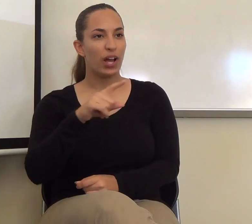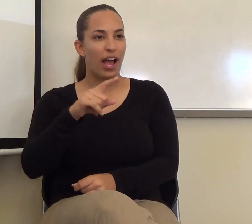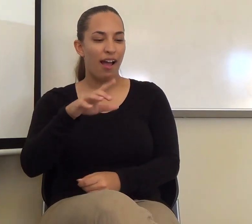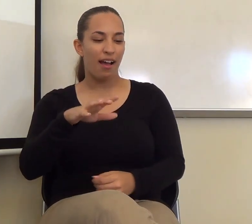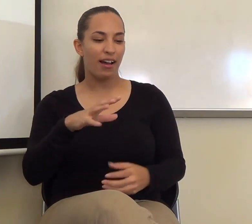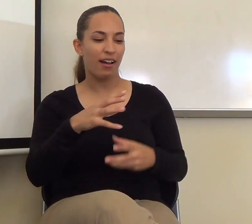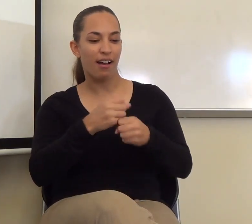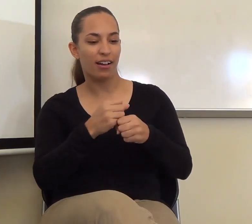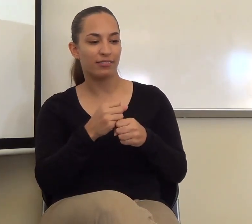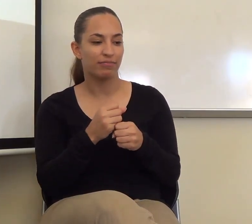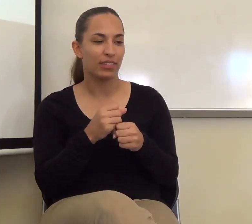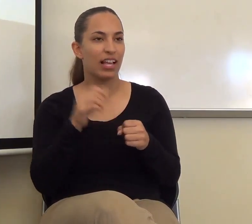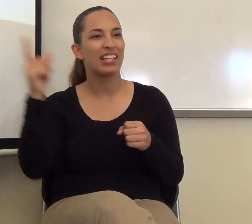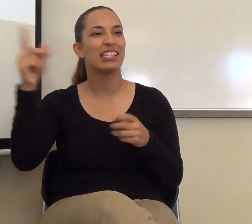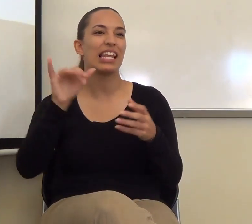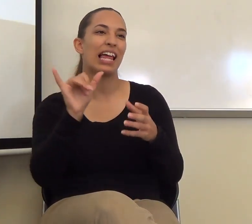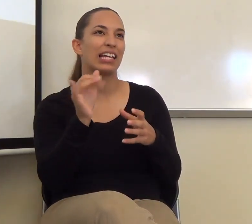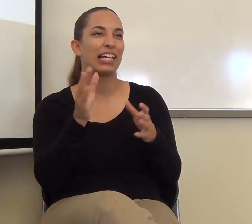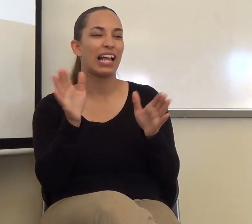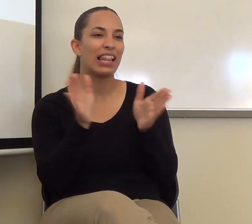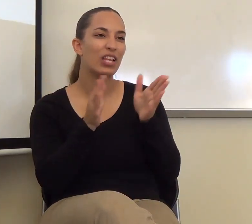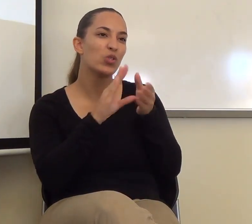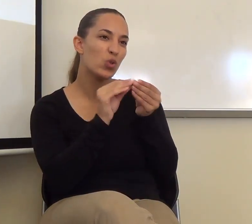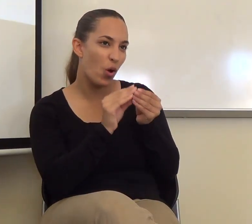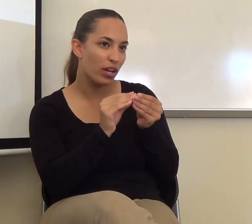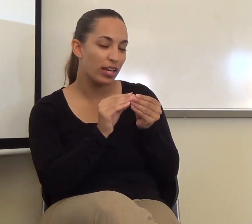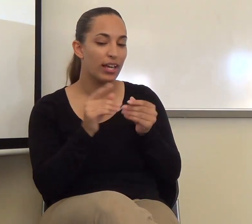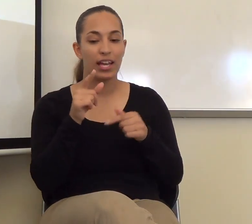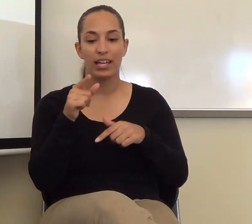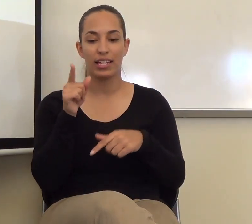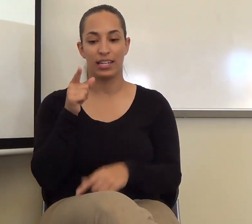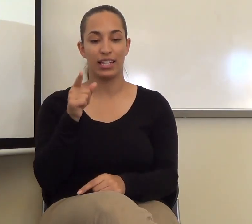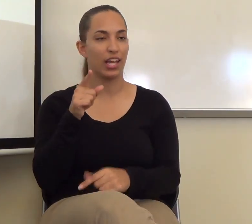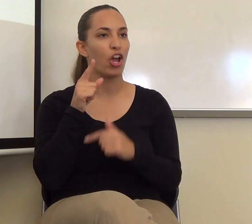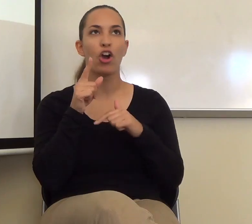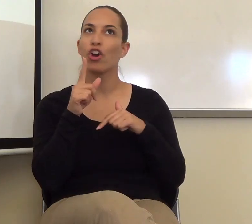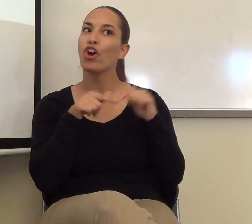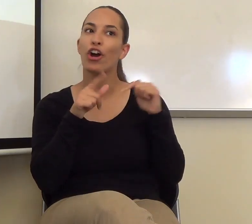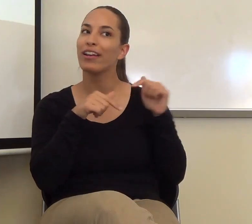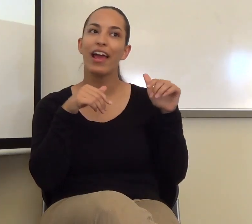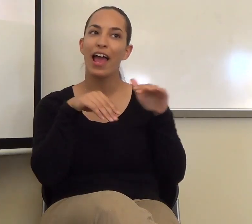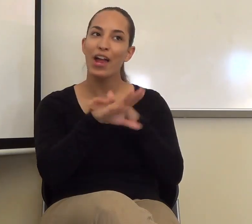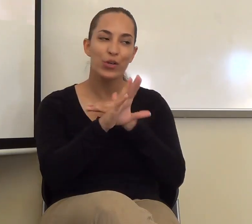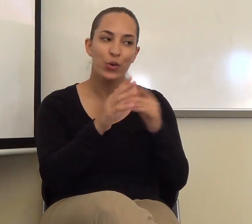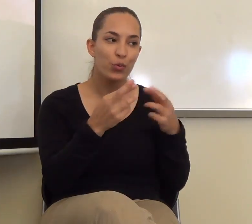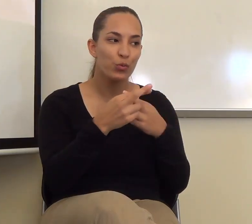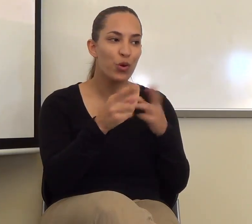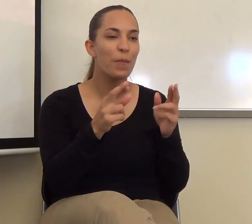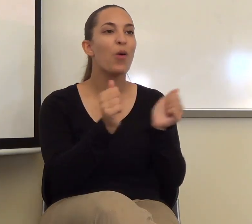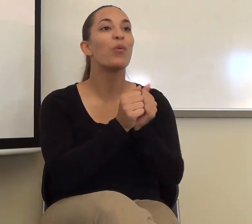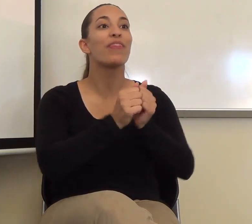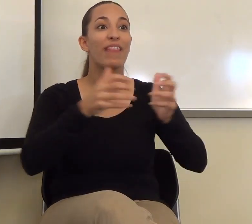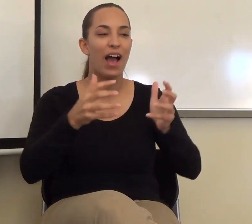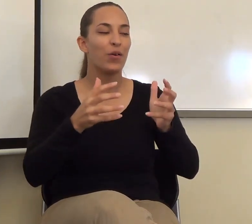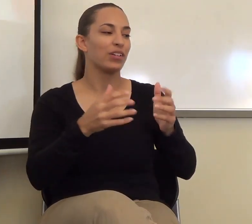this is telling us a little story. He couldn't enter a room without shaking hands and hugging people. In short, he was a